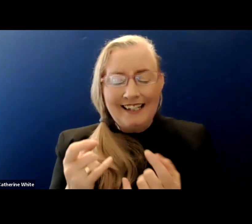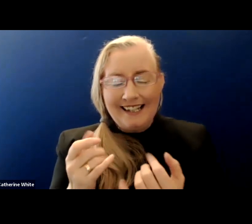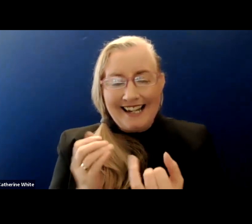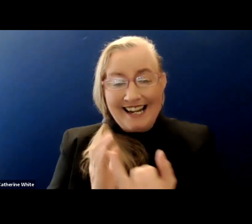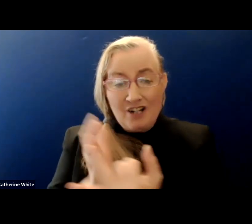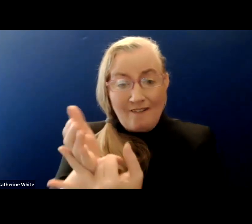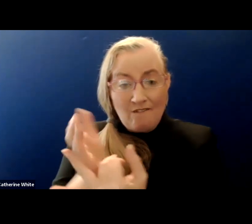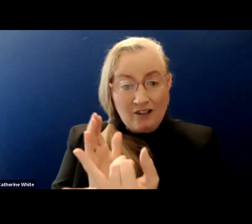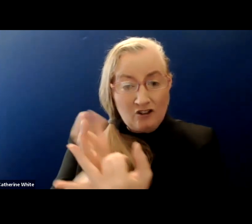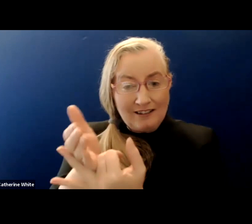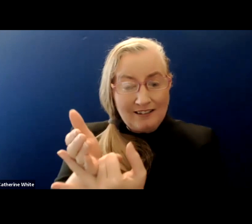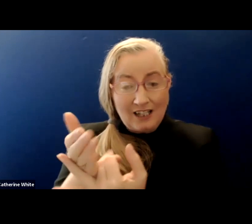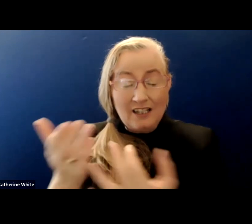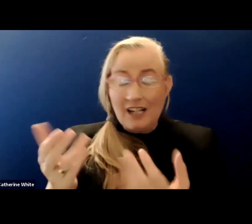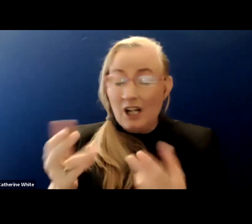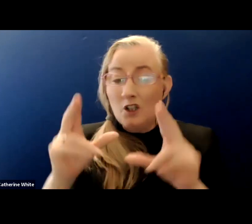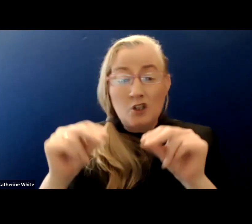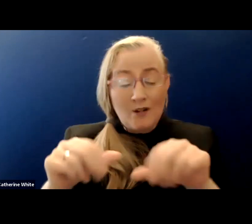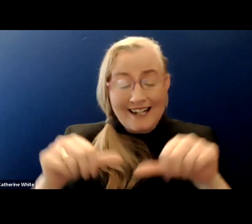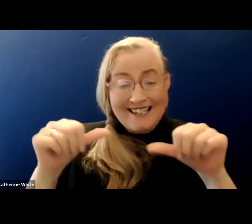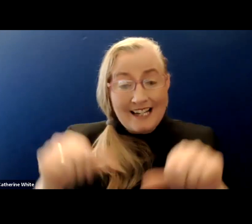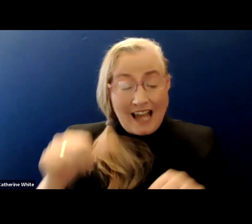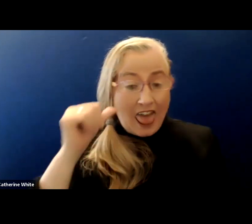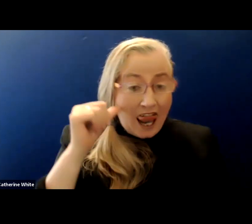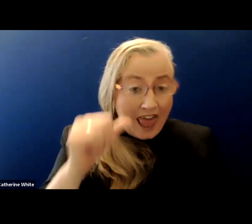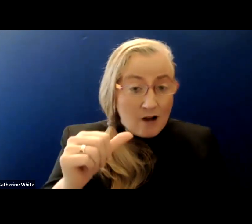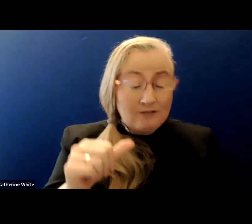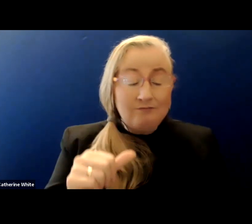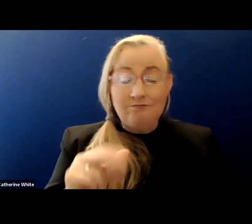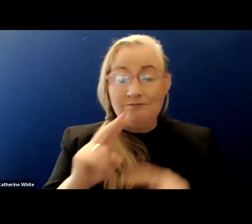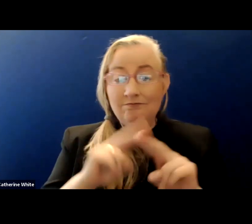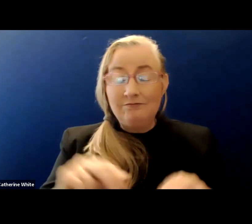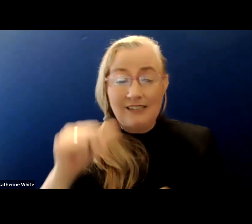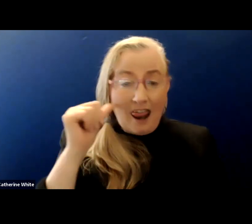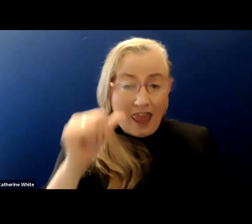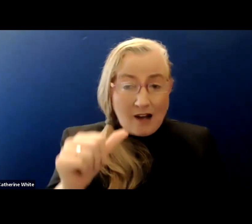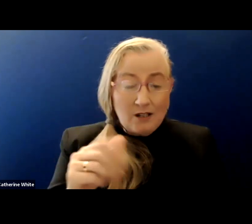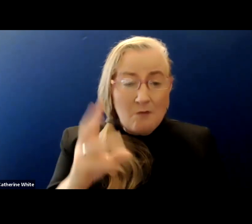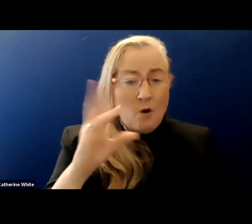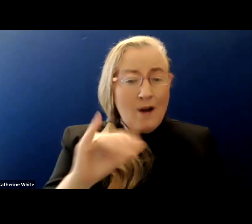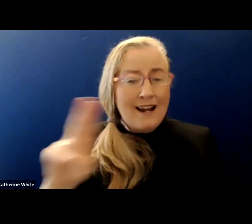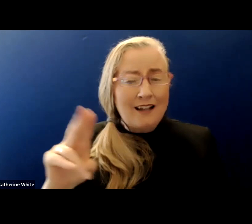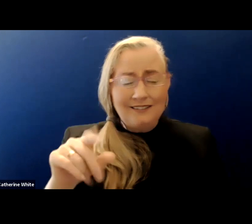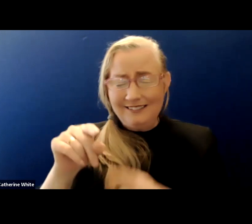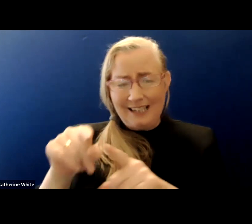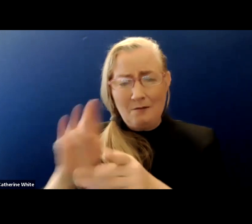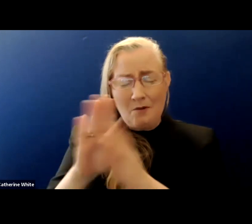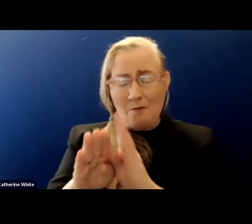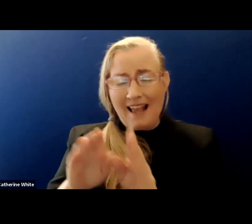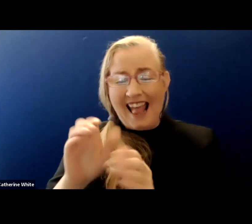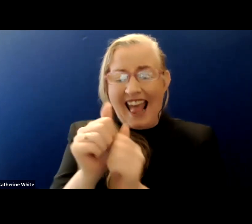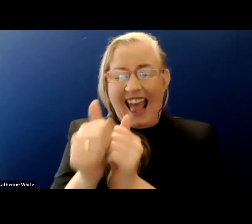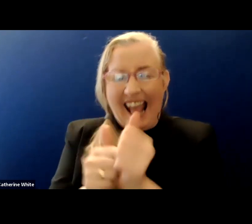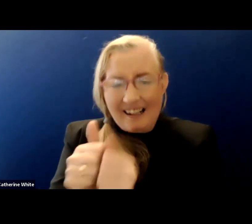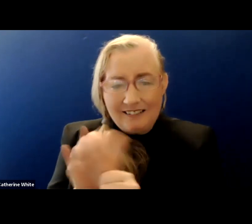well, if there's no consensus that it's allowed and it's prohibited, so why isn't it an act of aggression?